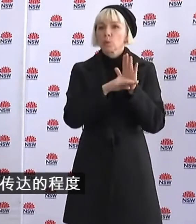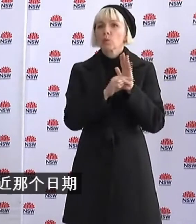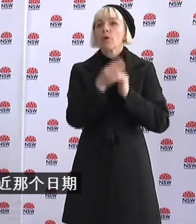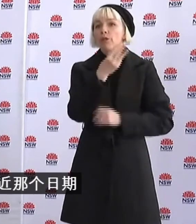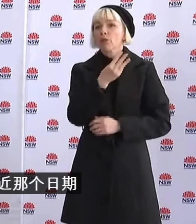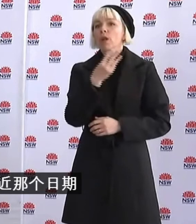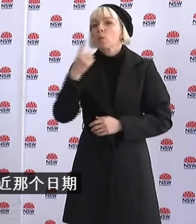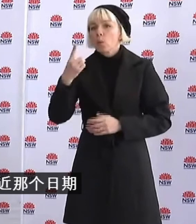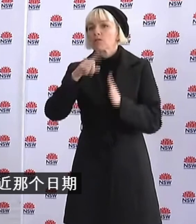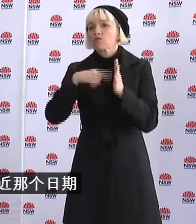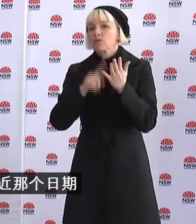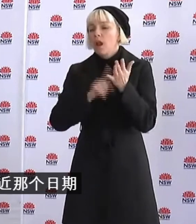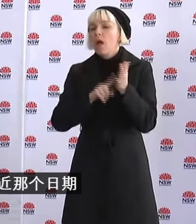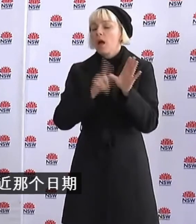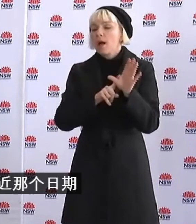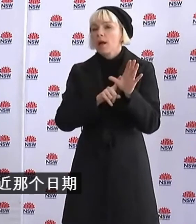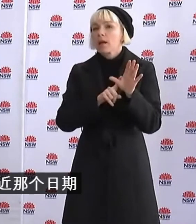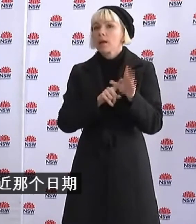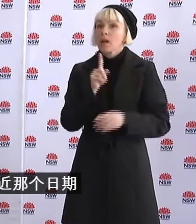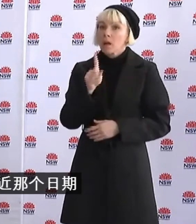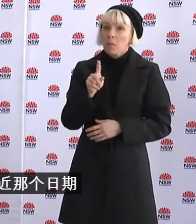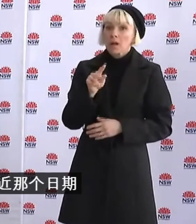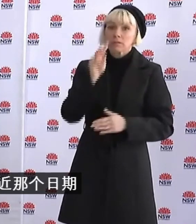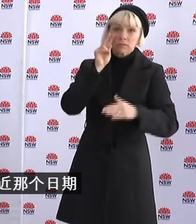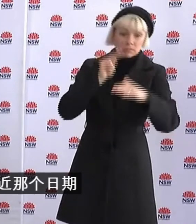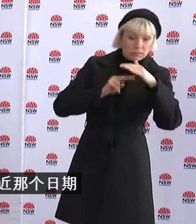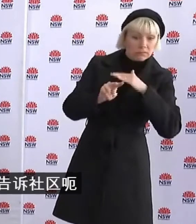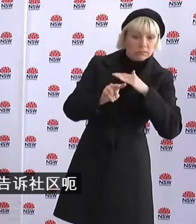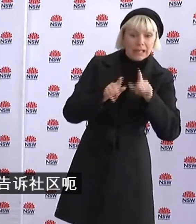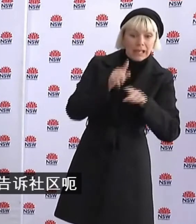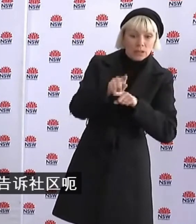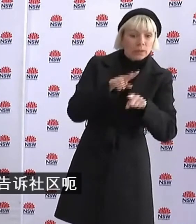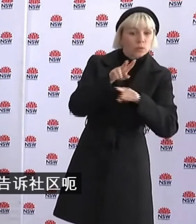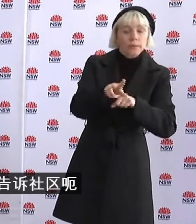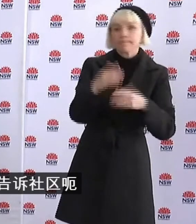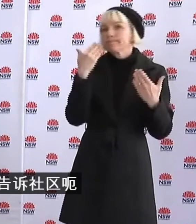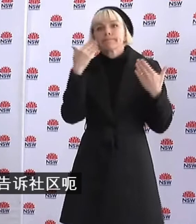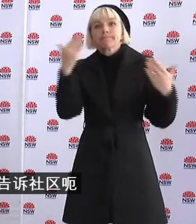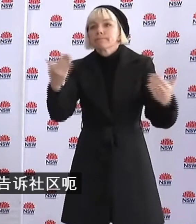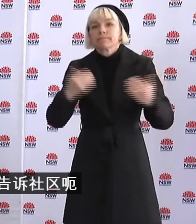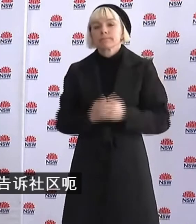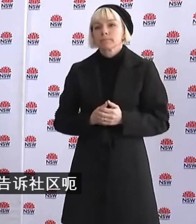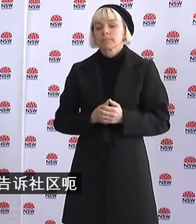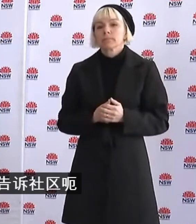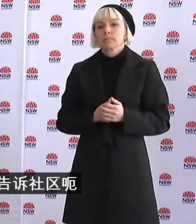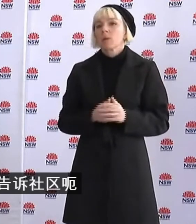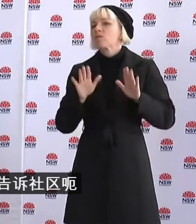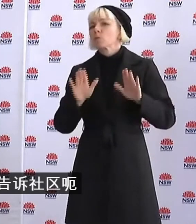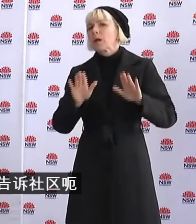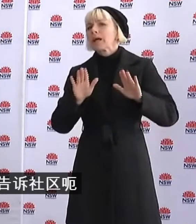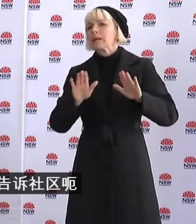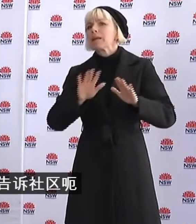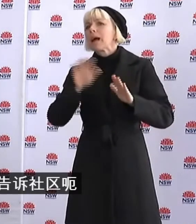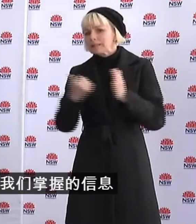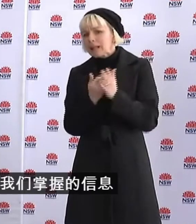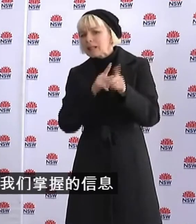community until we have more information, until closer to that date. So we'll be able to tell the community this time next week